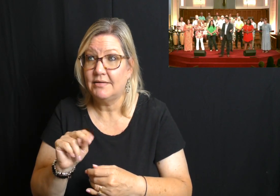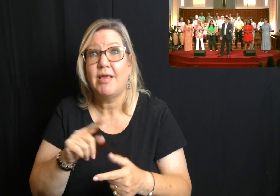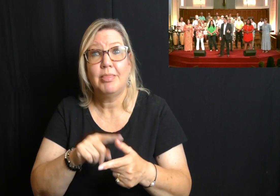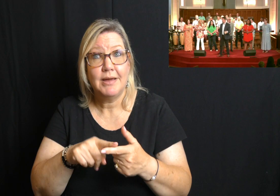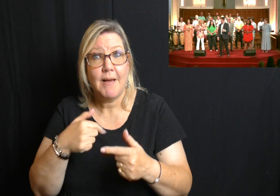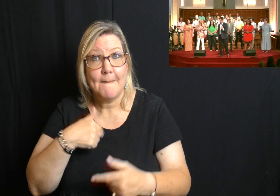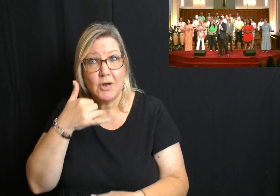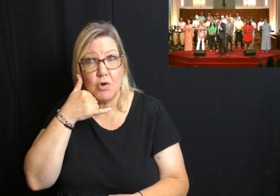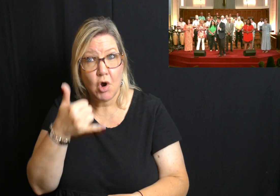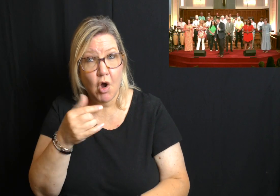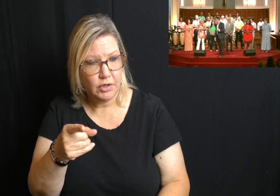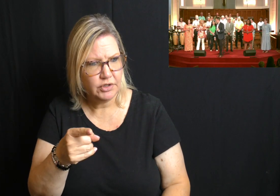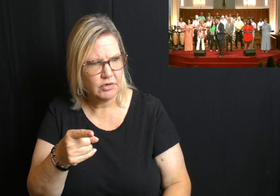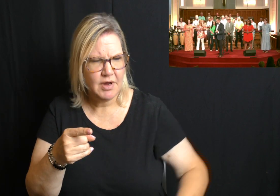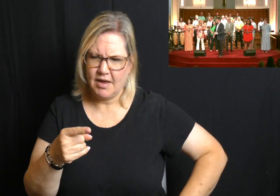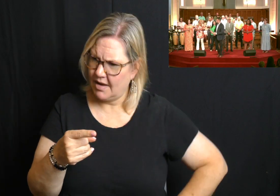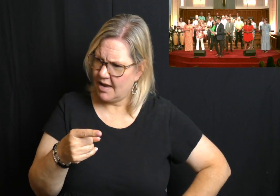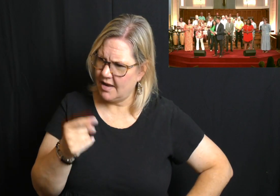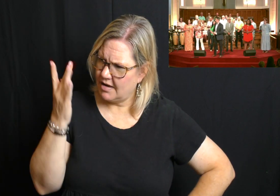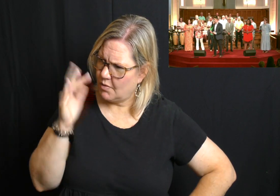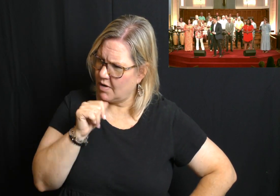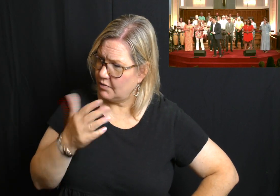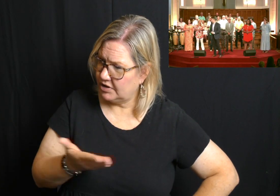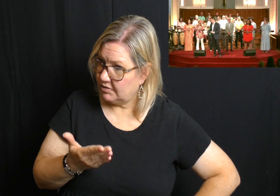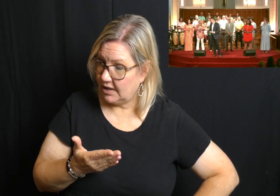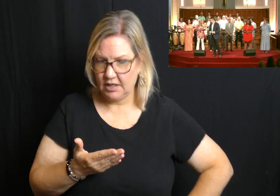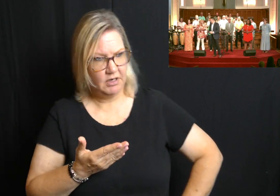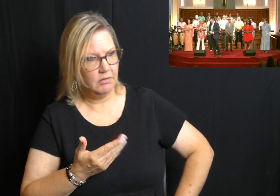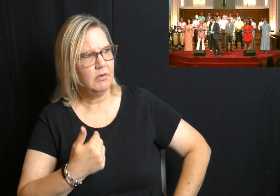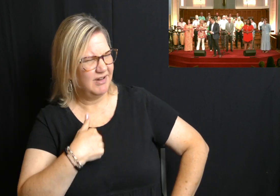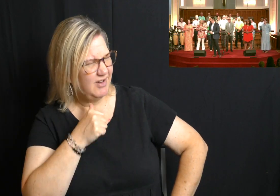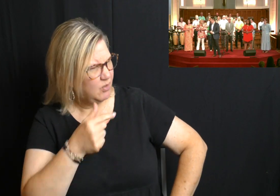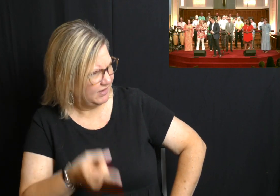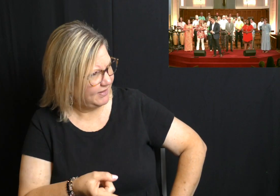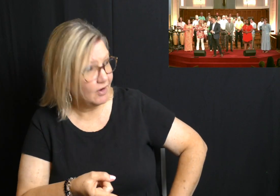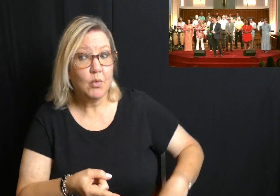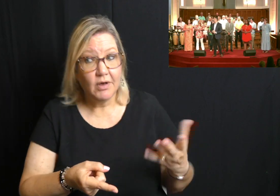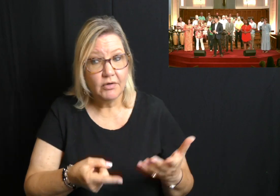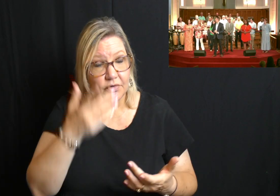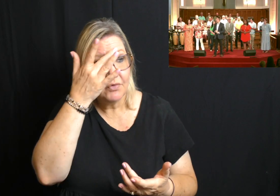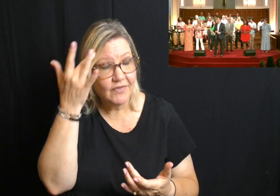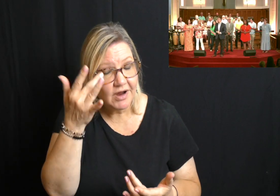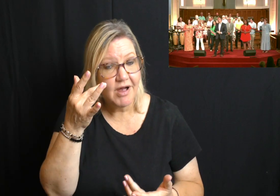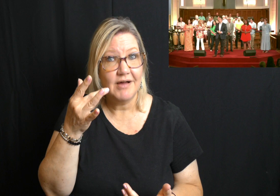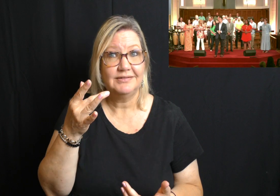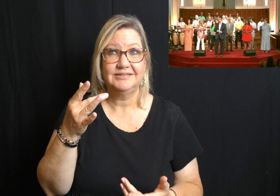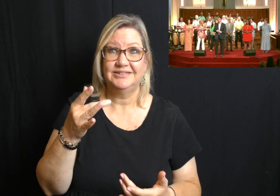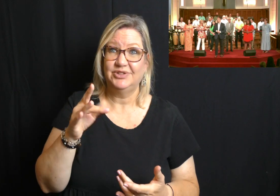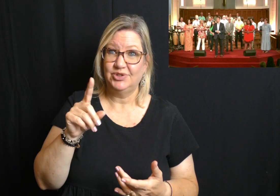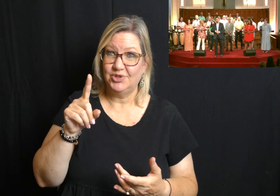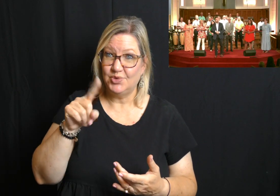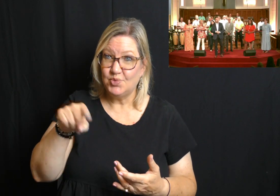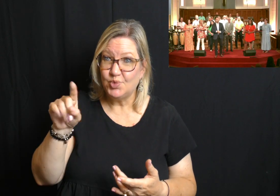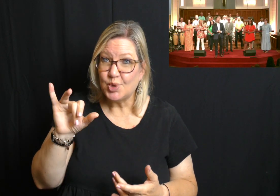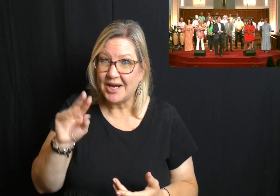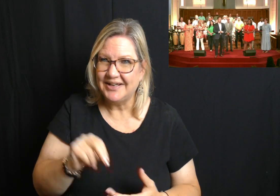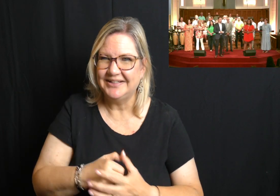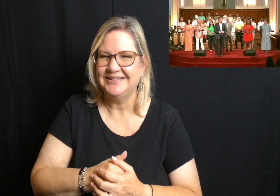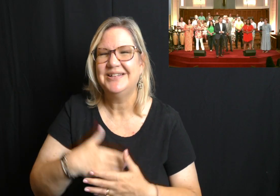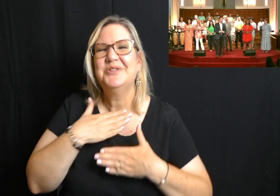call you and say, hey, why you're not here? And they're like, I was there. Well, you didn't check in. Now you make me look stupid.